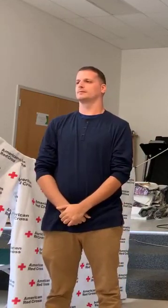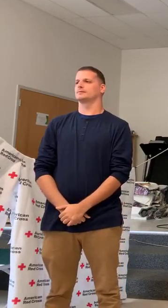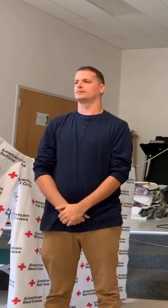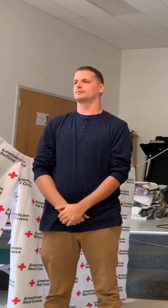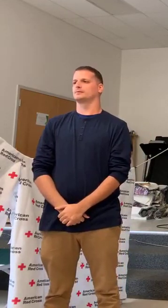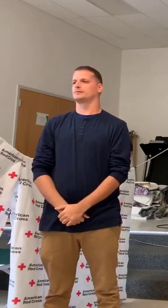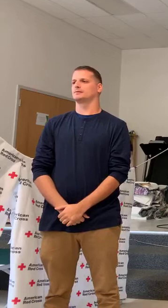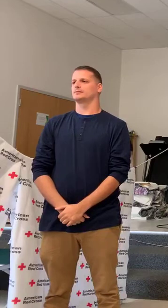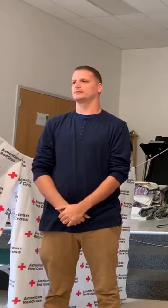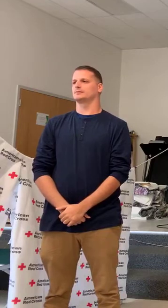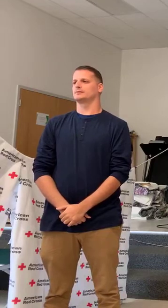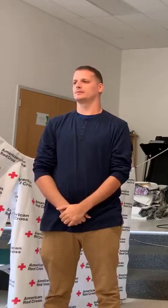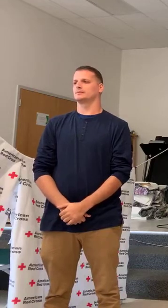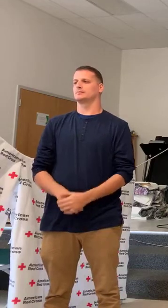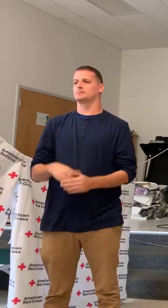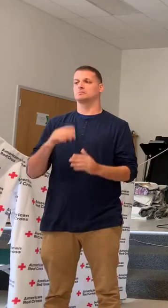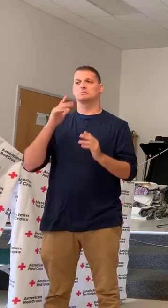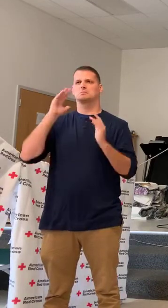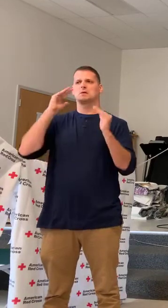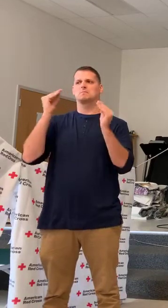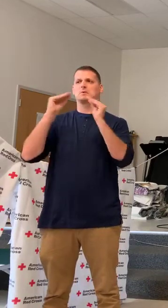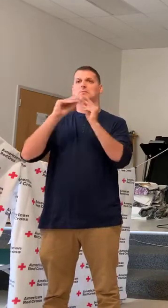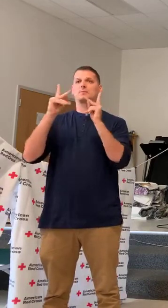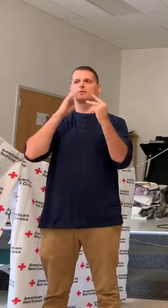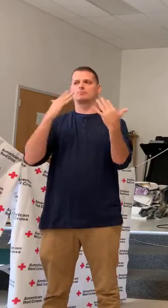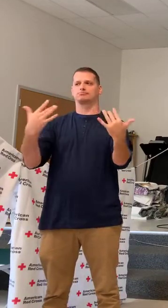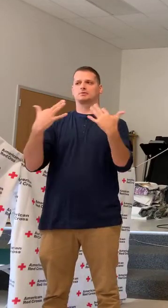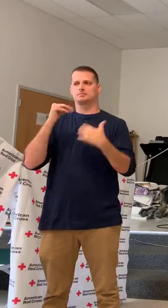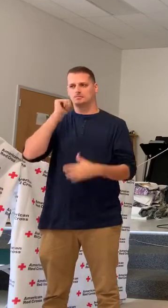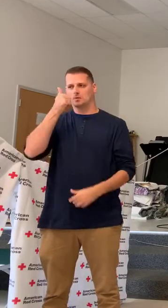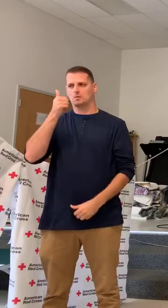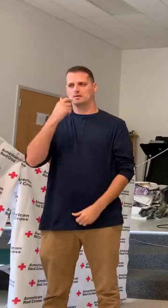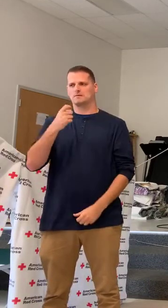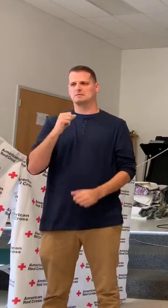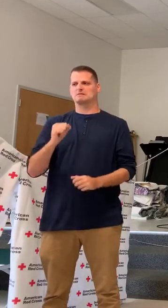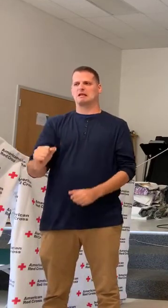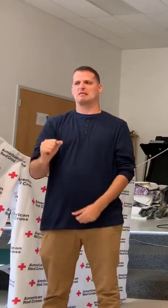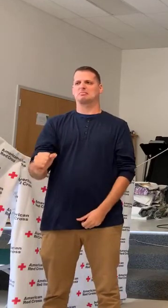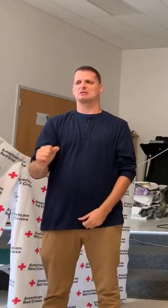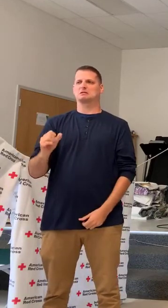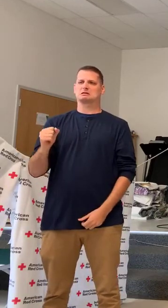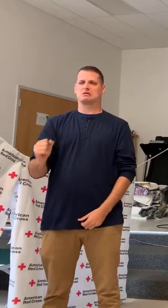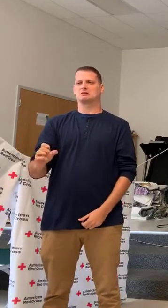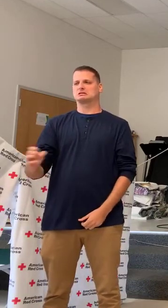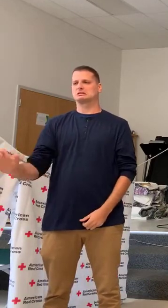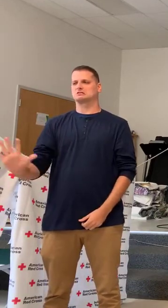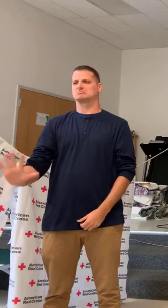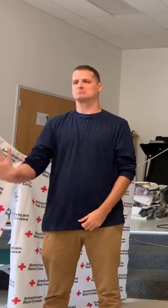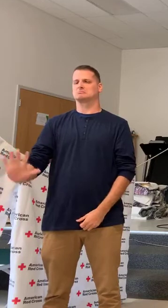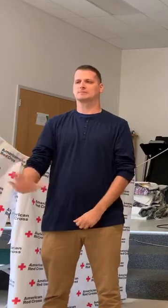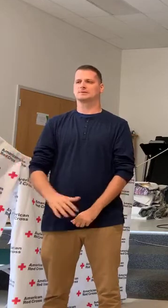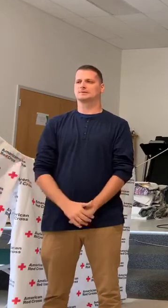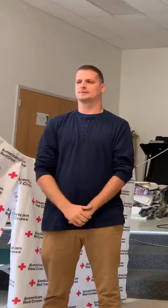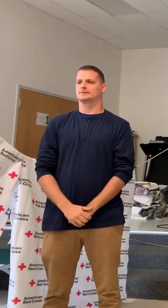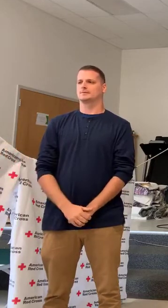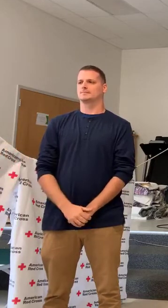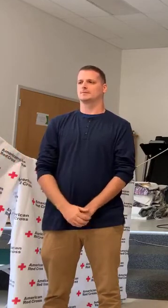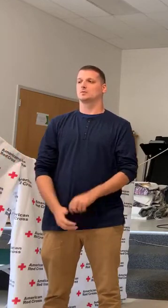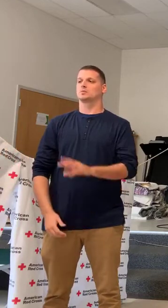So things are looking pretty good over here on the eastern flank. Coming up on the west